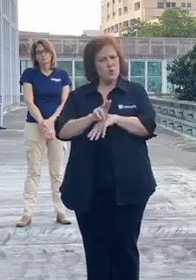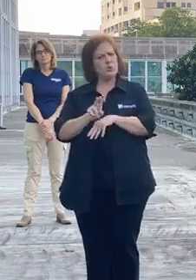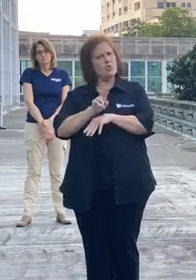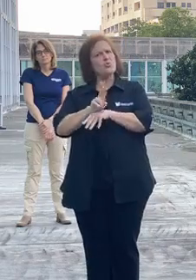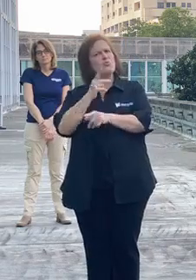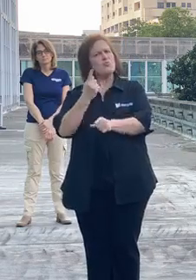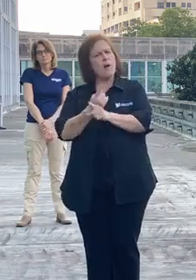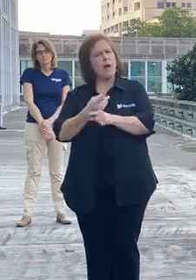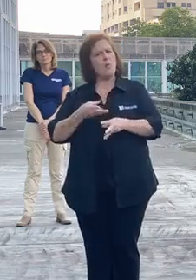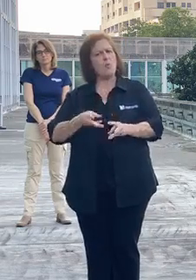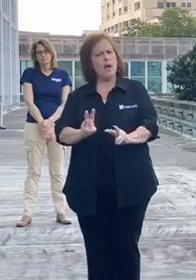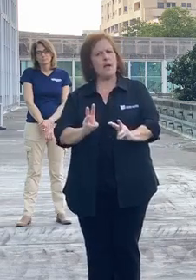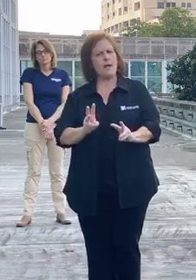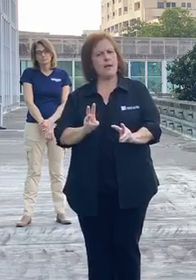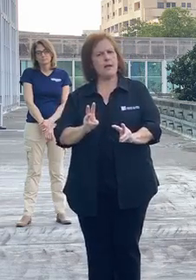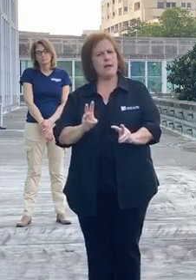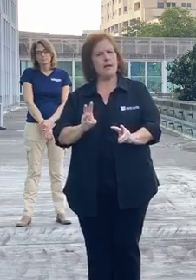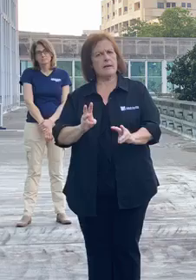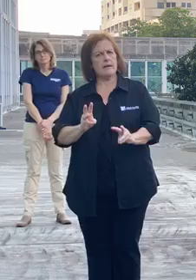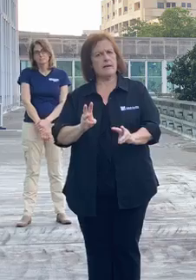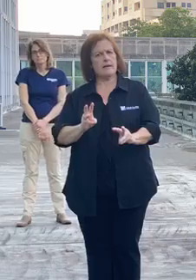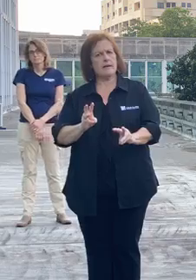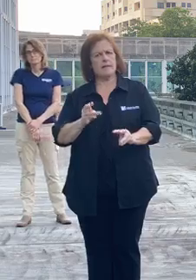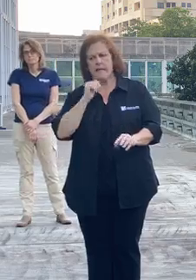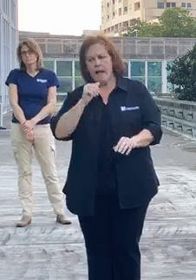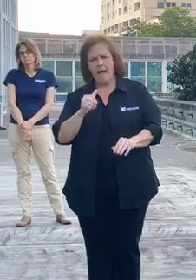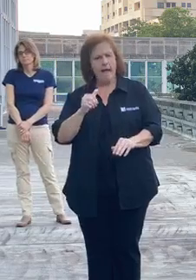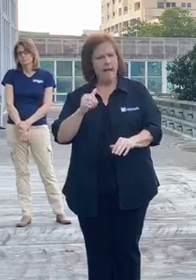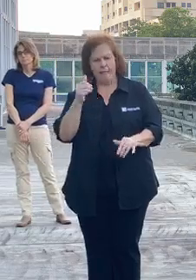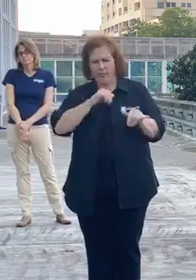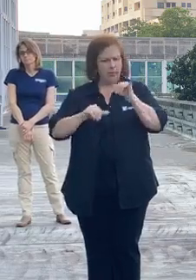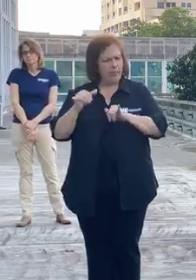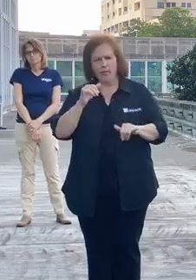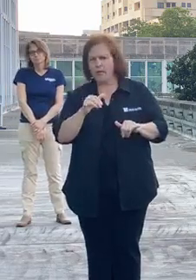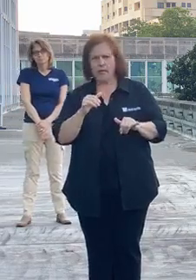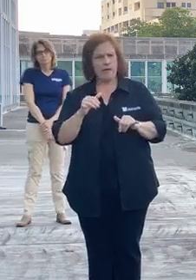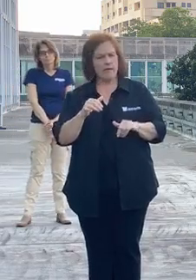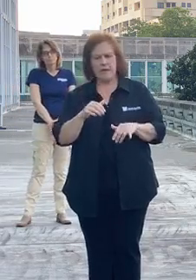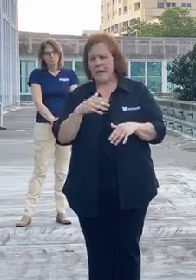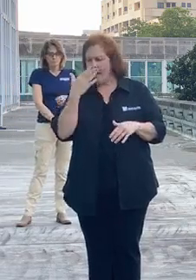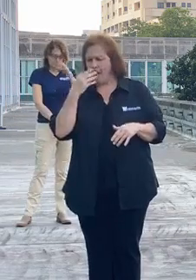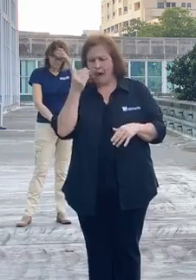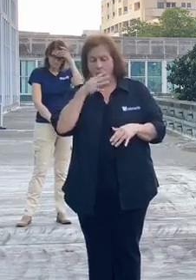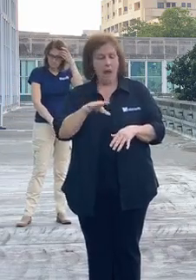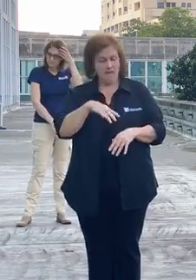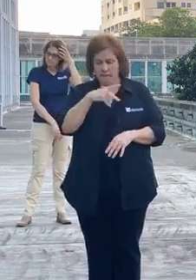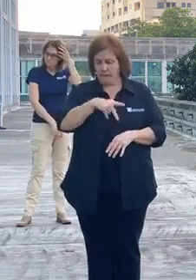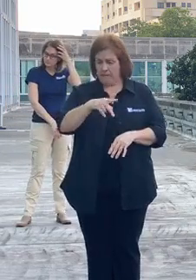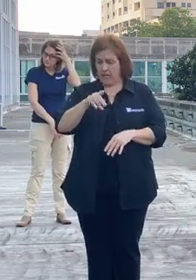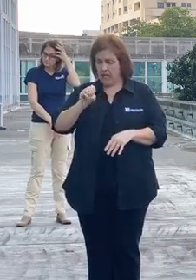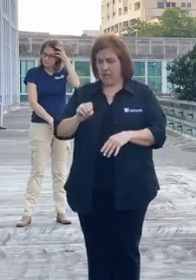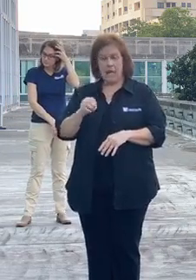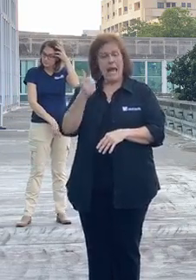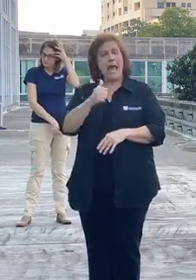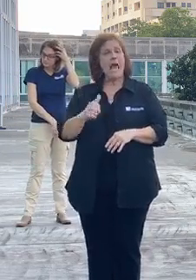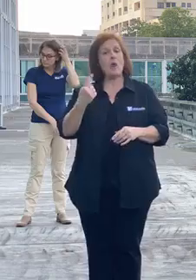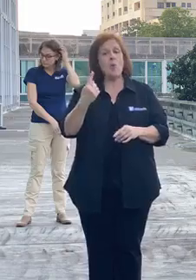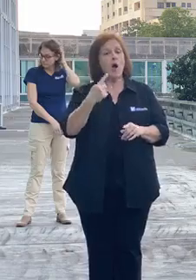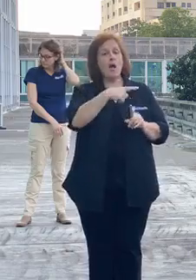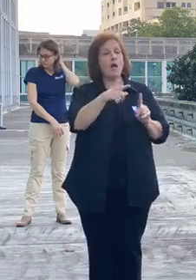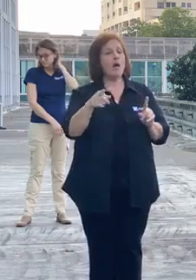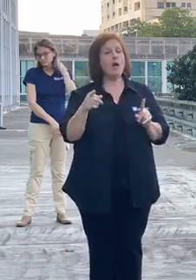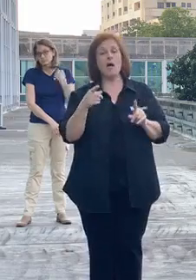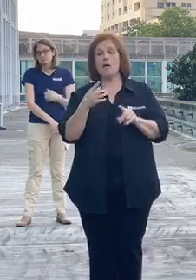use it the right way. But no one, I don't care if it's PPE or what, no one should be